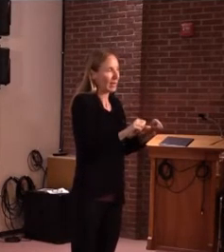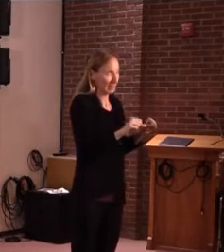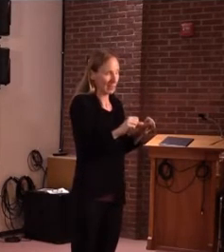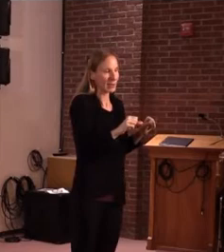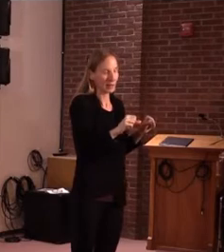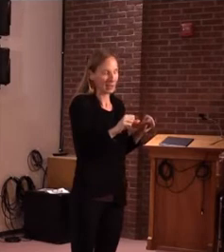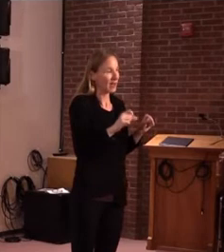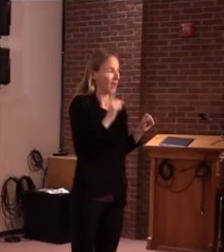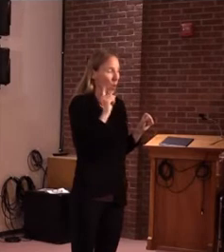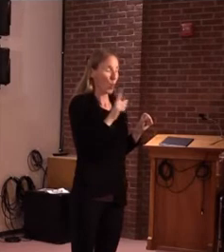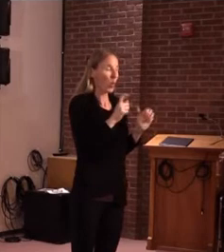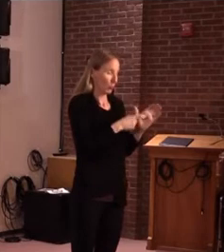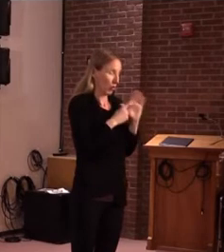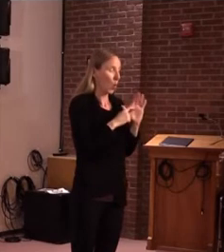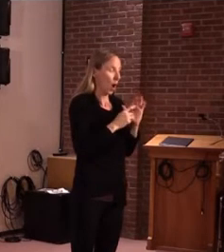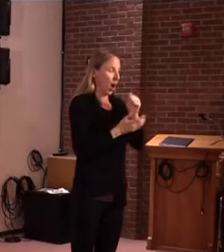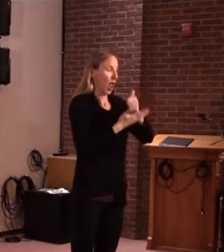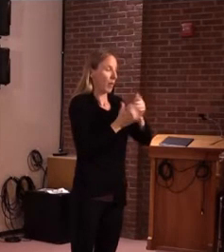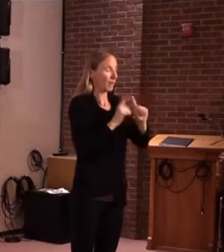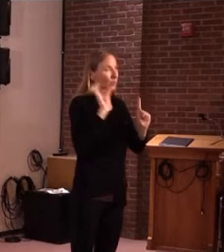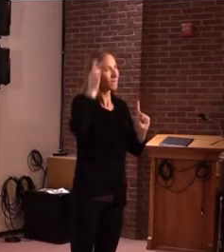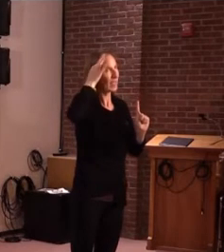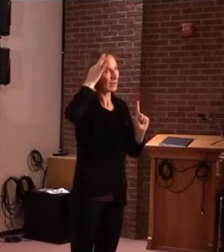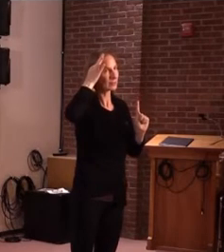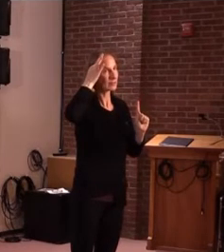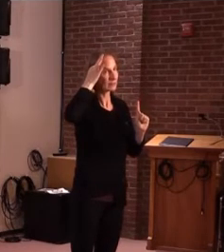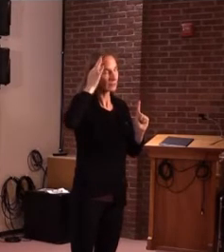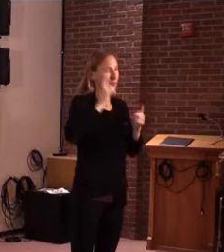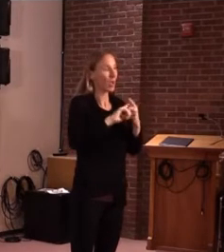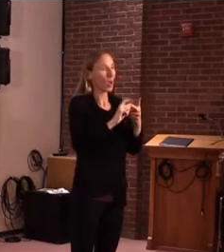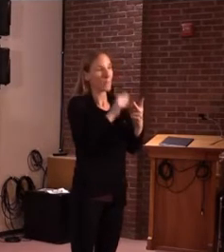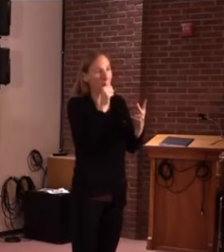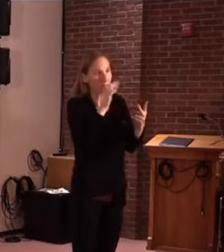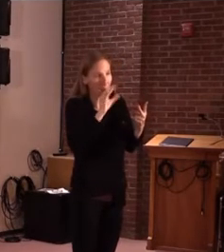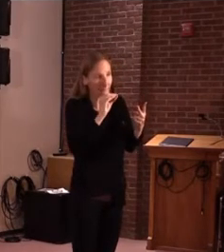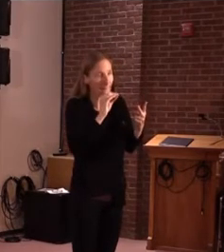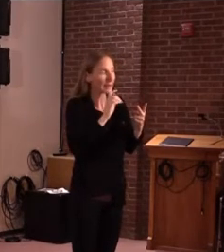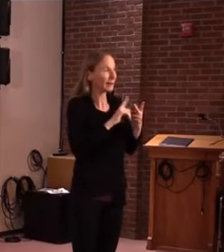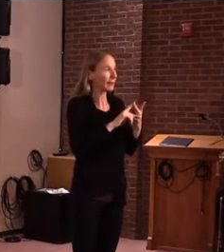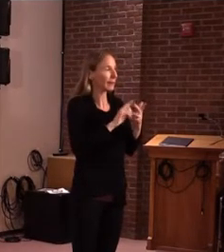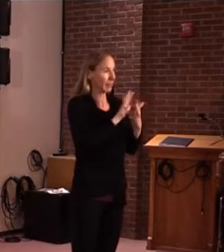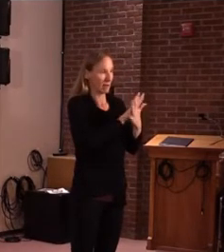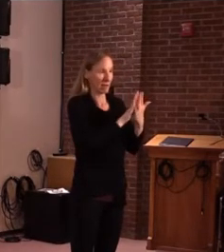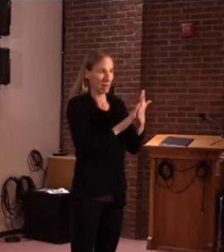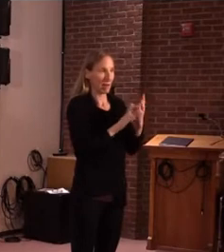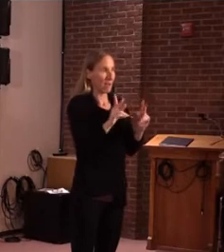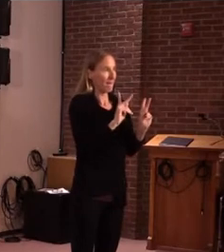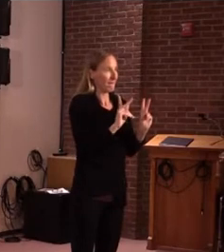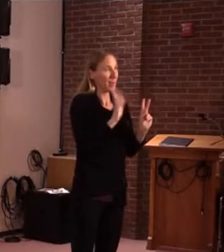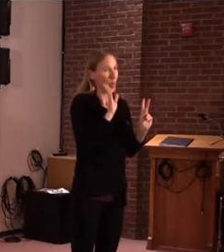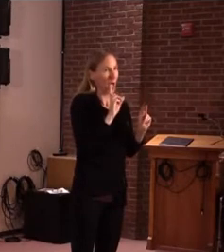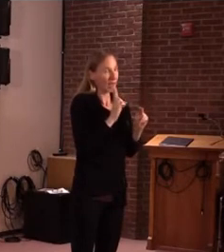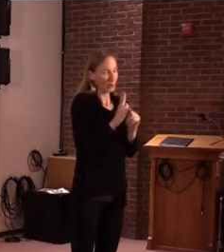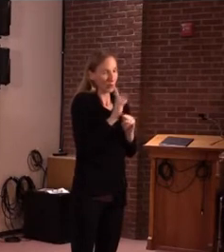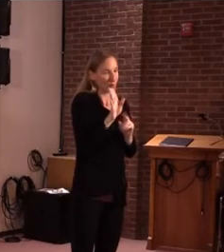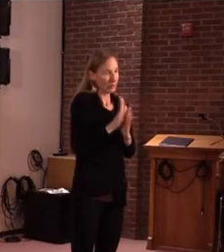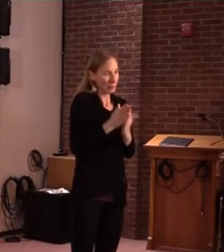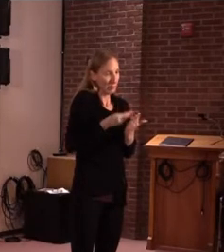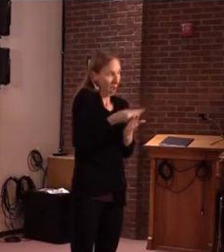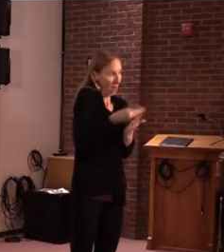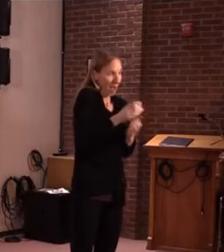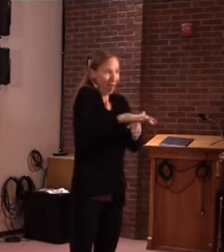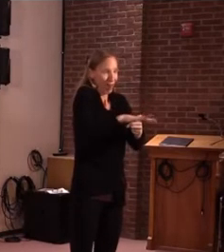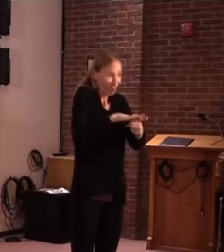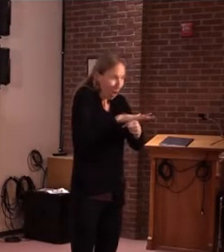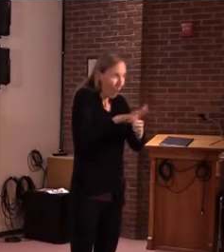It's going to take help from the feds as well. It's going to take private enterprise. People are going to have to go into their wallets and buy